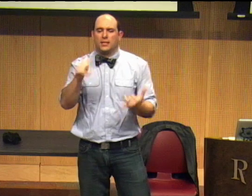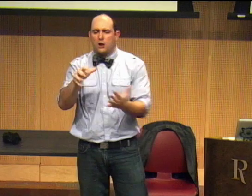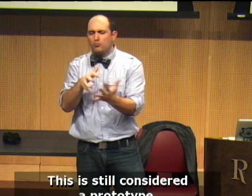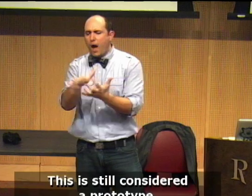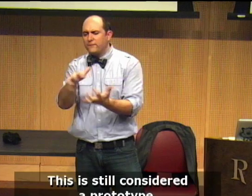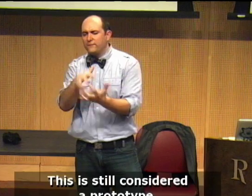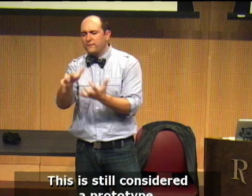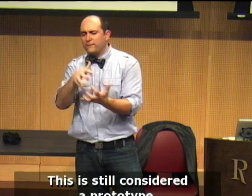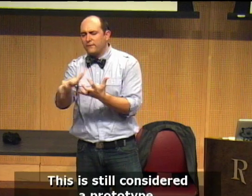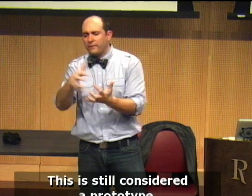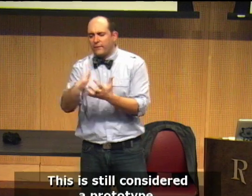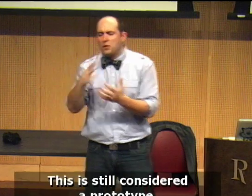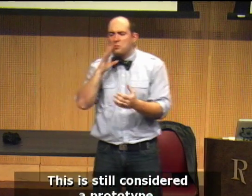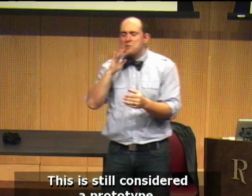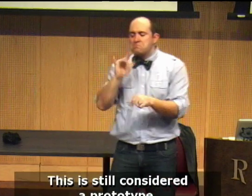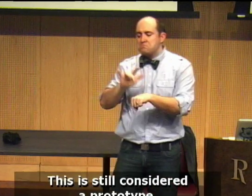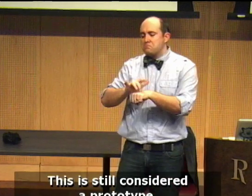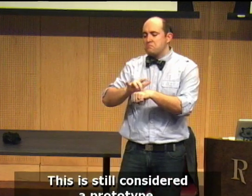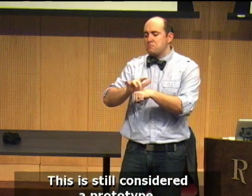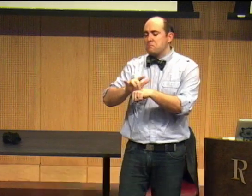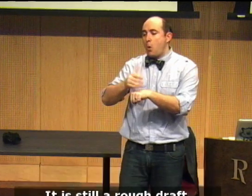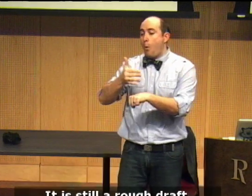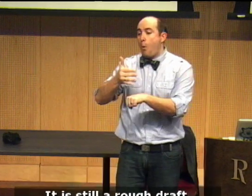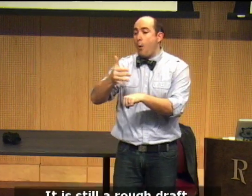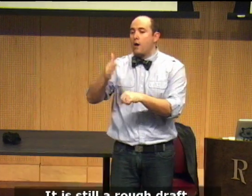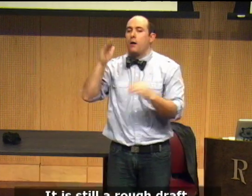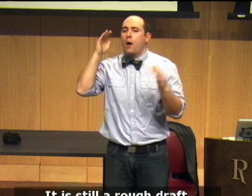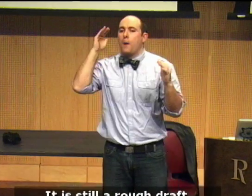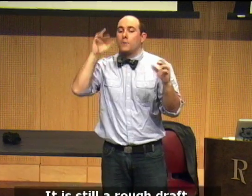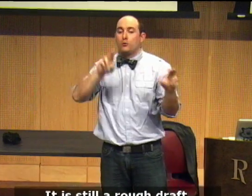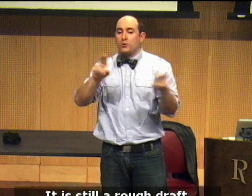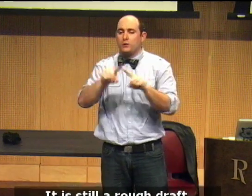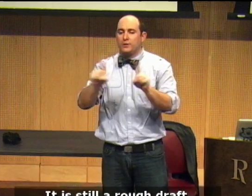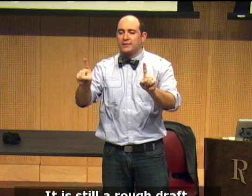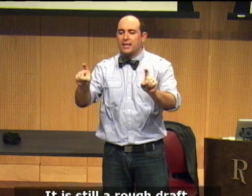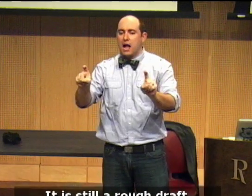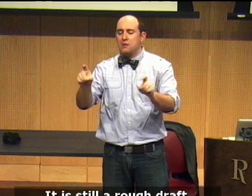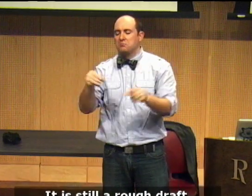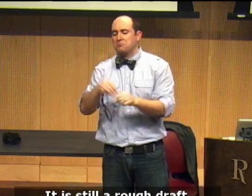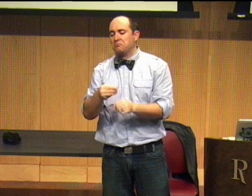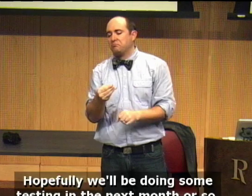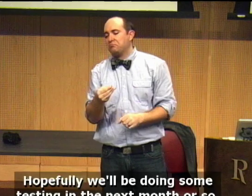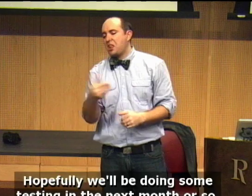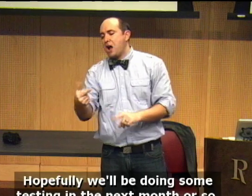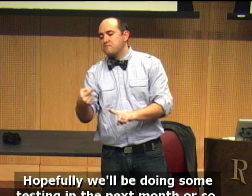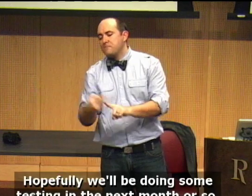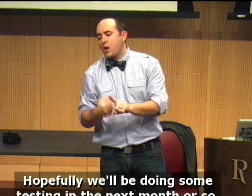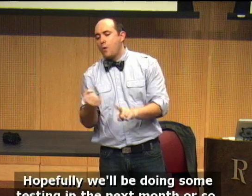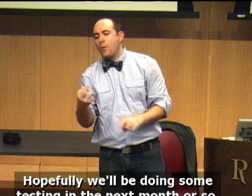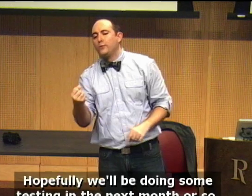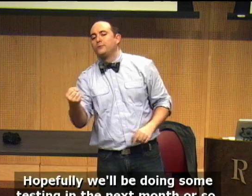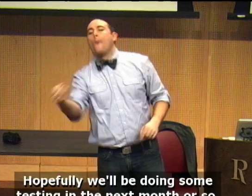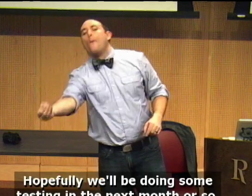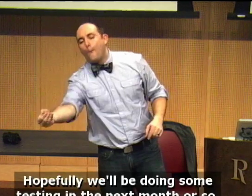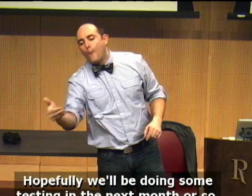This is still considered a prototype. It is still a rough draft. Hopefully we'll be doing some testing in the